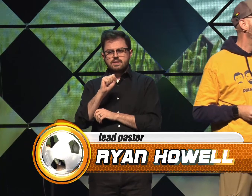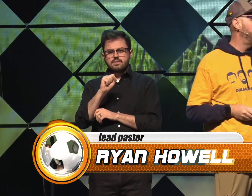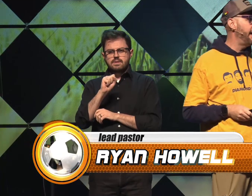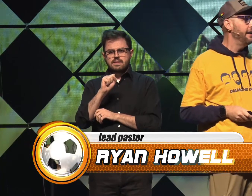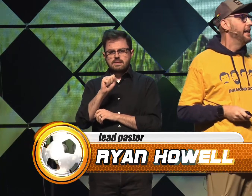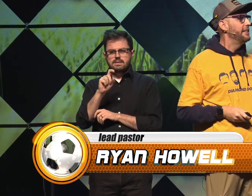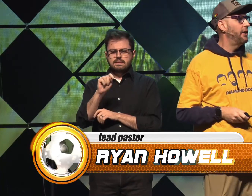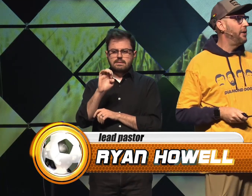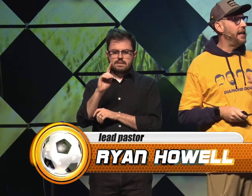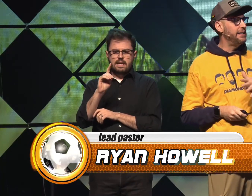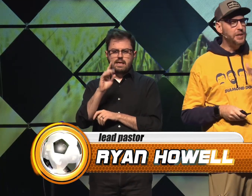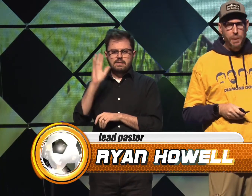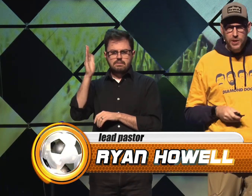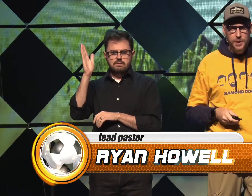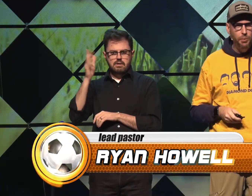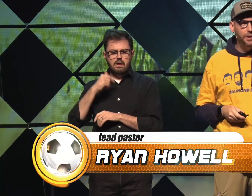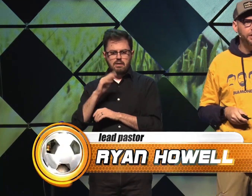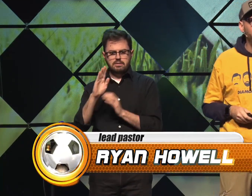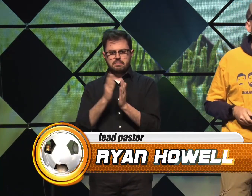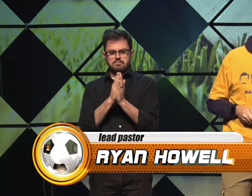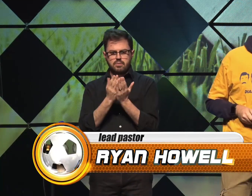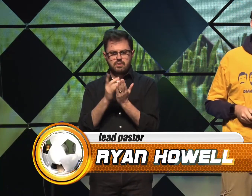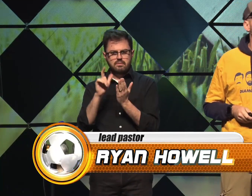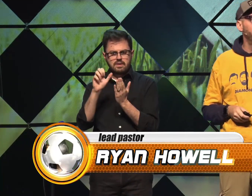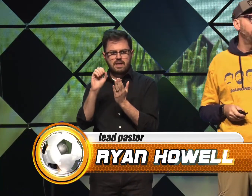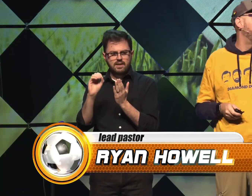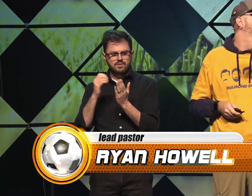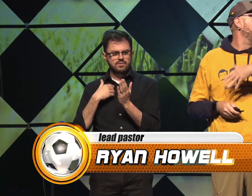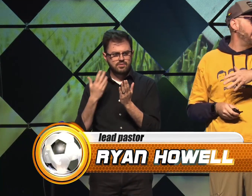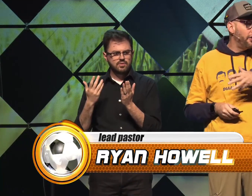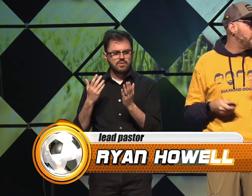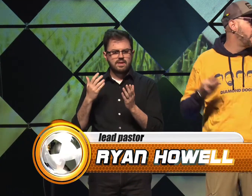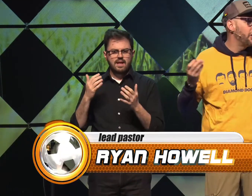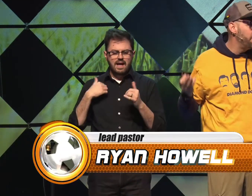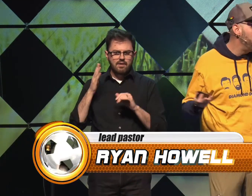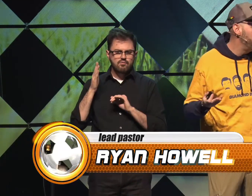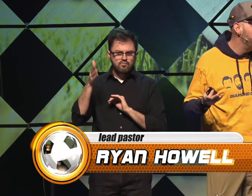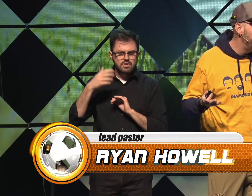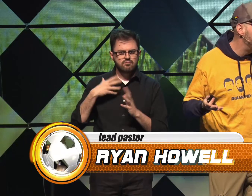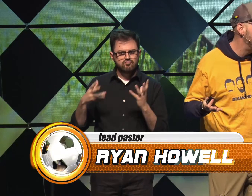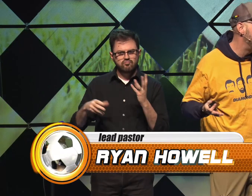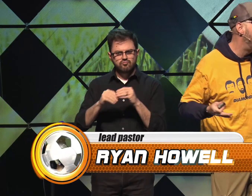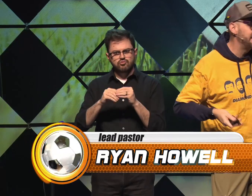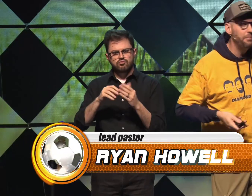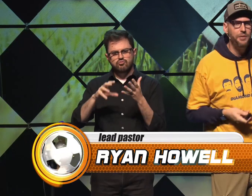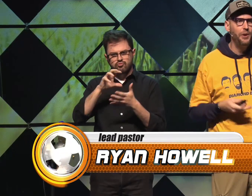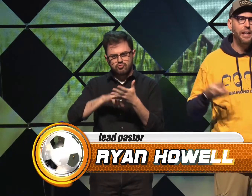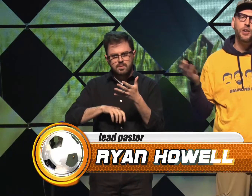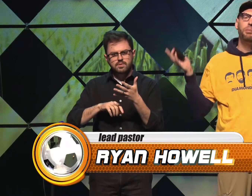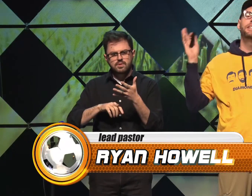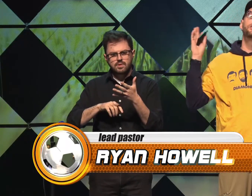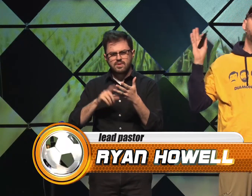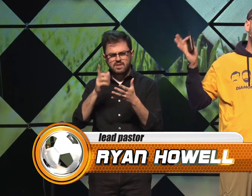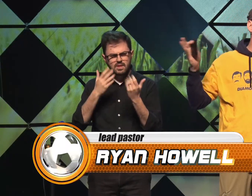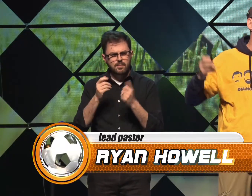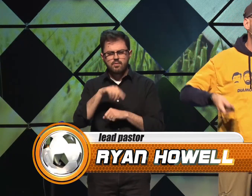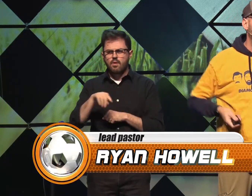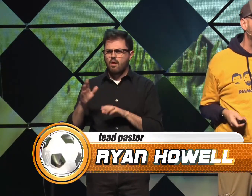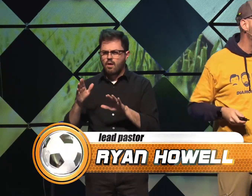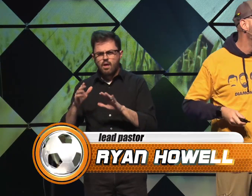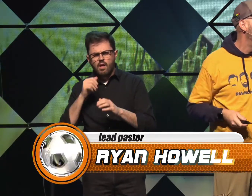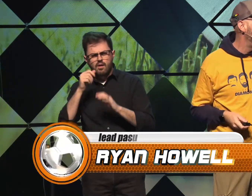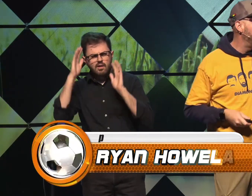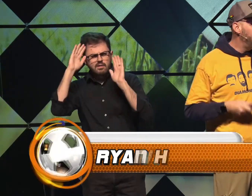Bible. Okay, so that's especially important to those of you that are coming from another church. Maybe you moved into town. Some of you are like, no, please don't talk